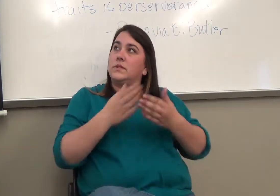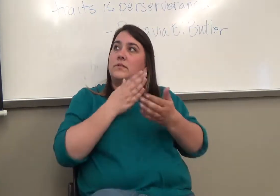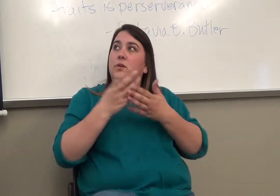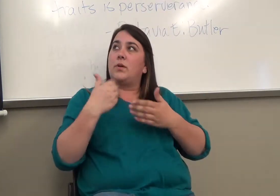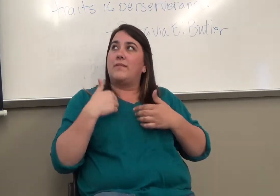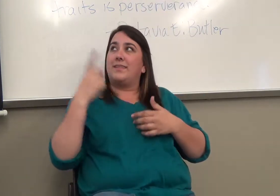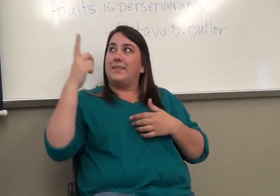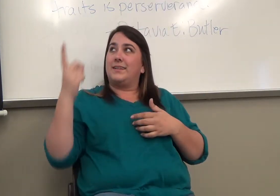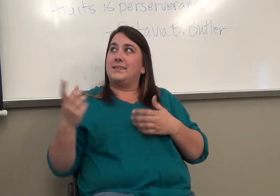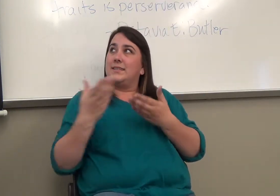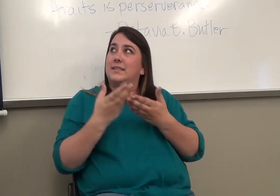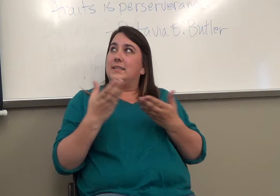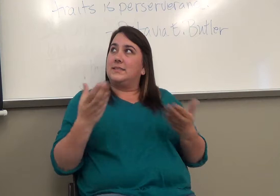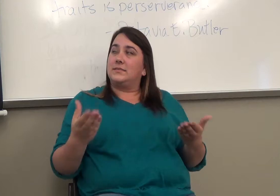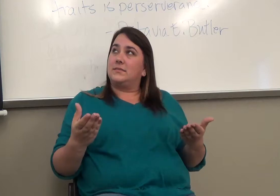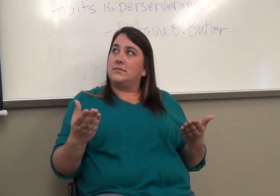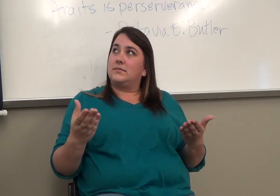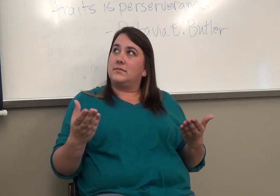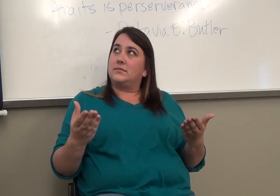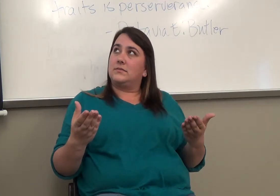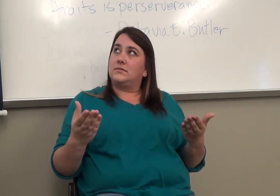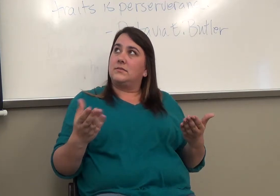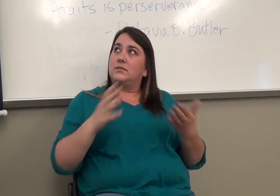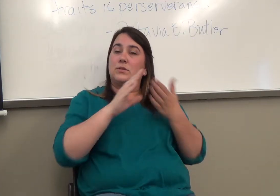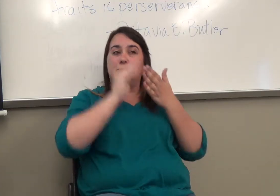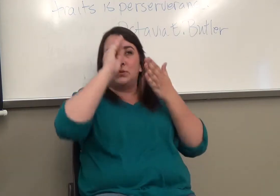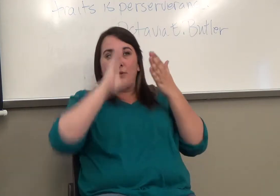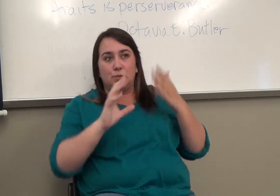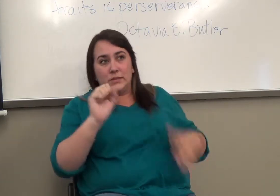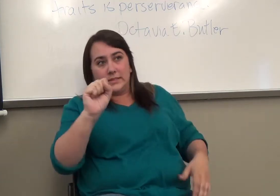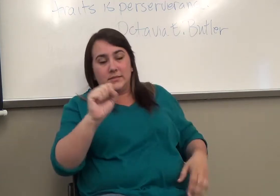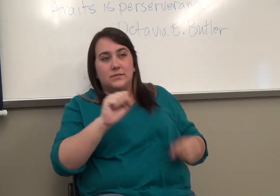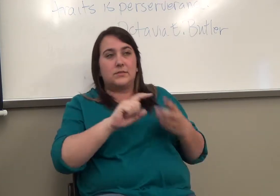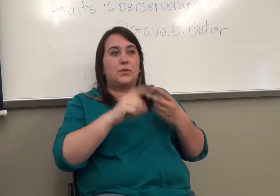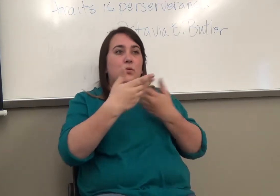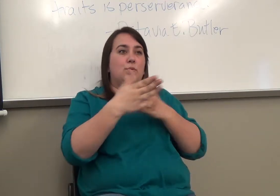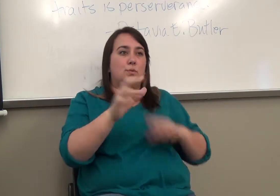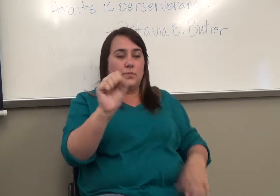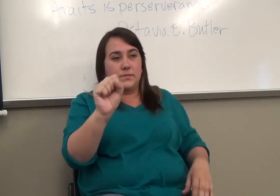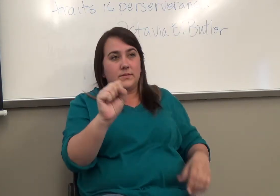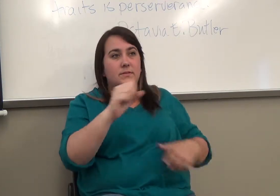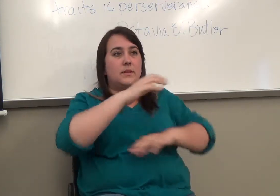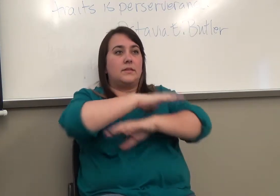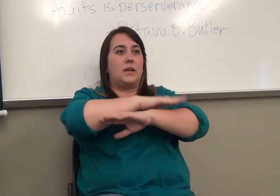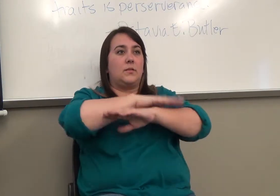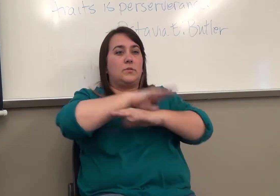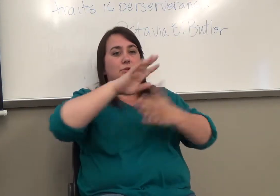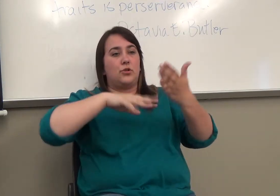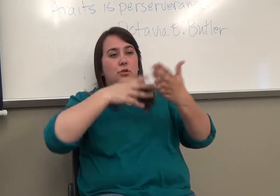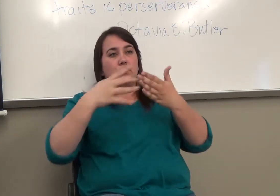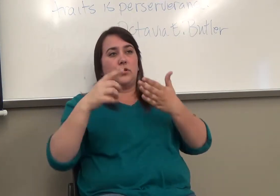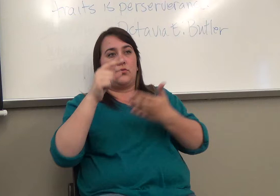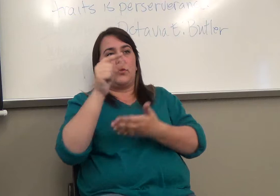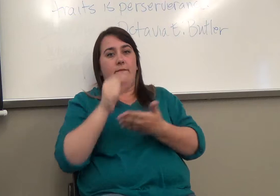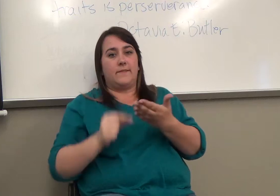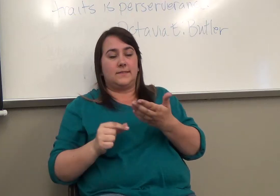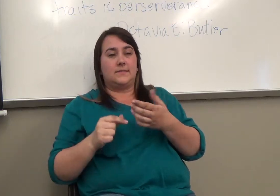okay, that one's okay. Students, rooms, tables, chart, and graphics, and sale items in the